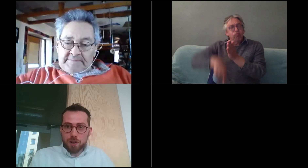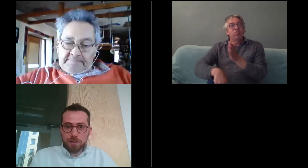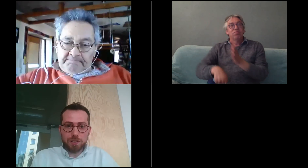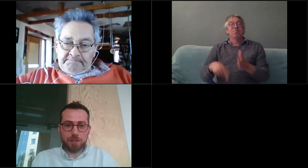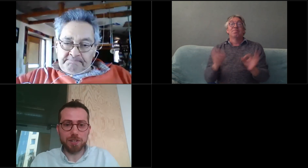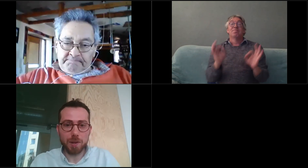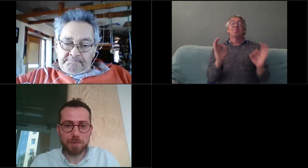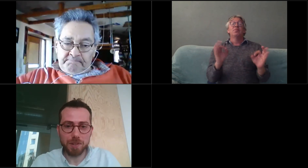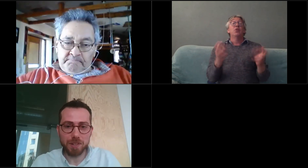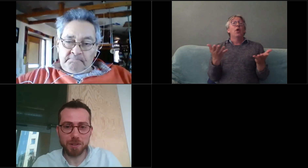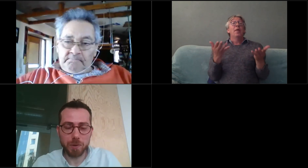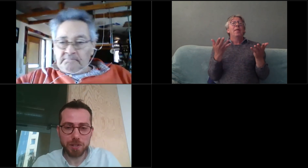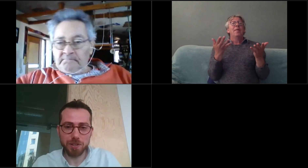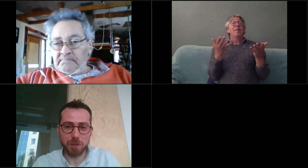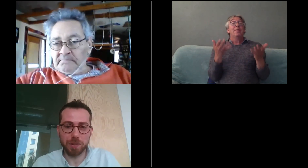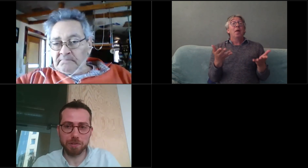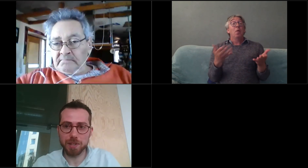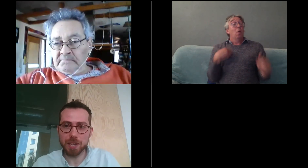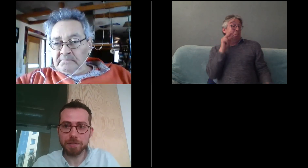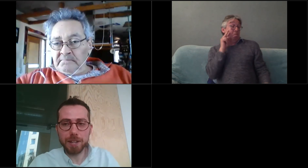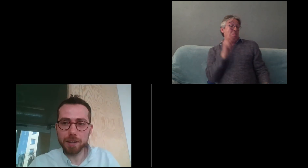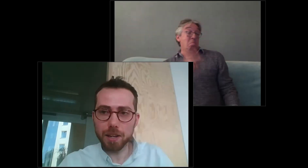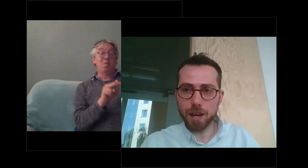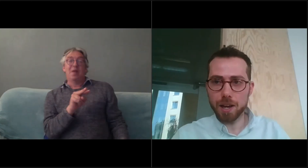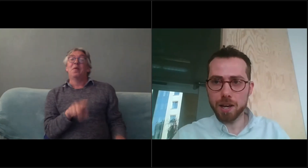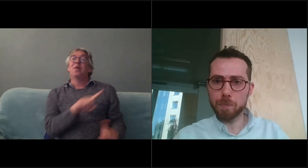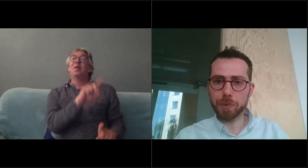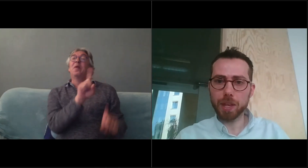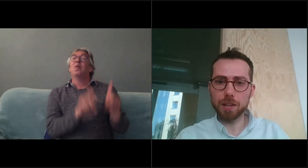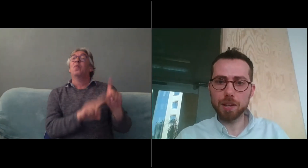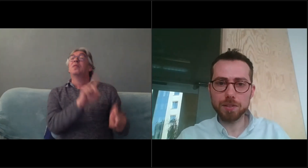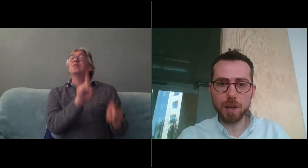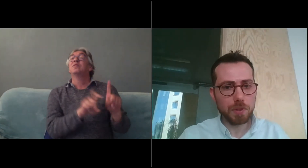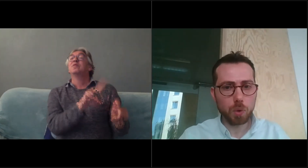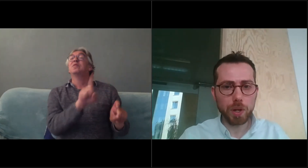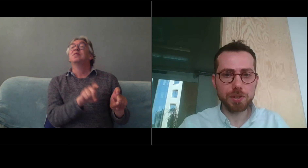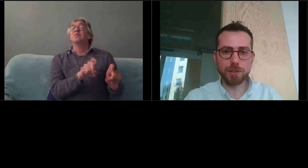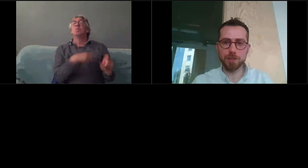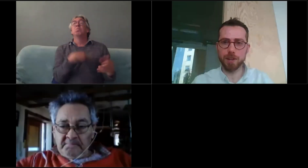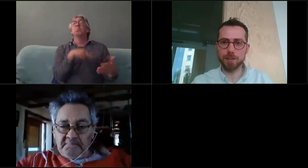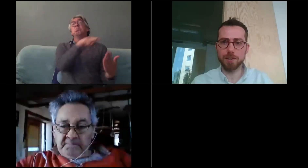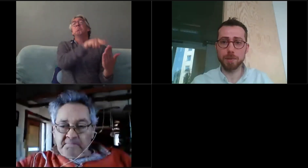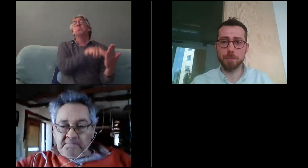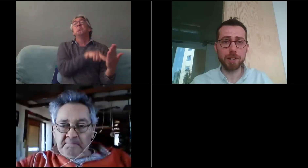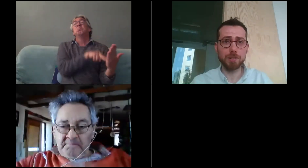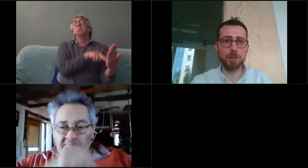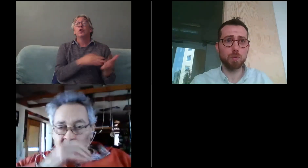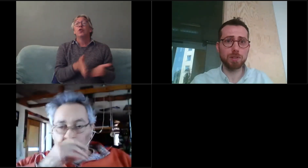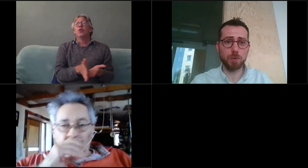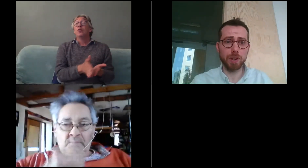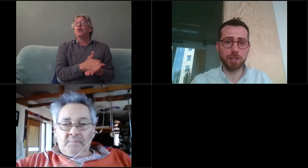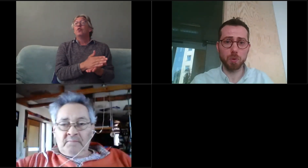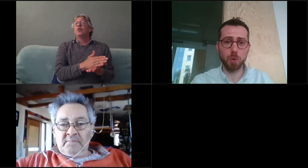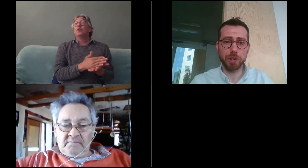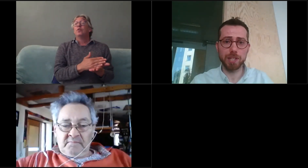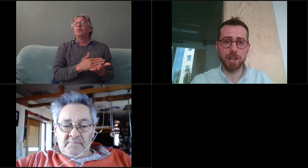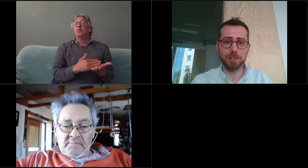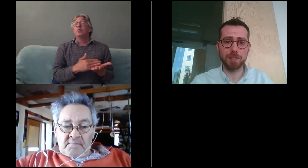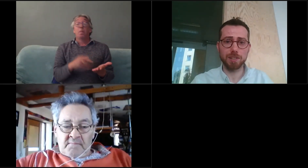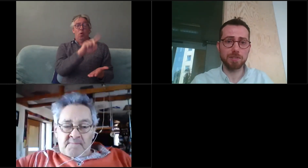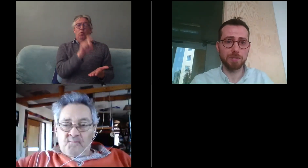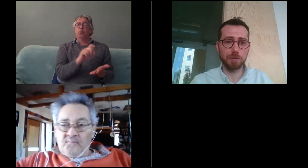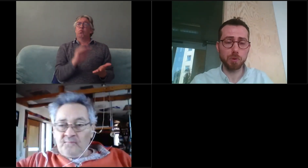move on to some of the questions we've received. Some of the questions are simply practical ones, so I can